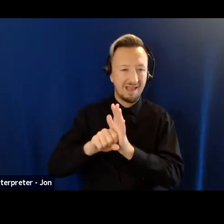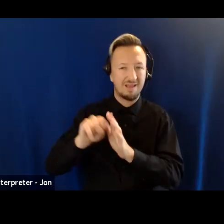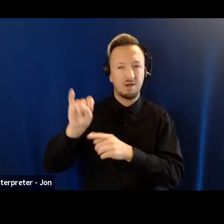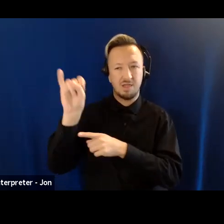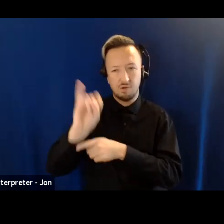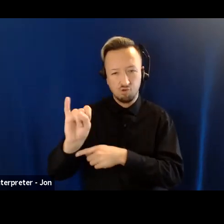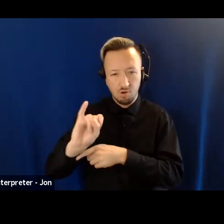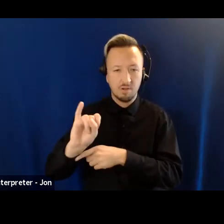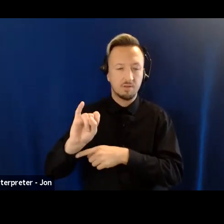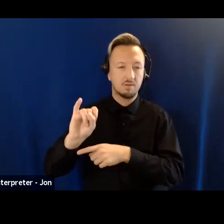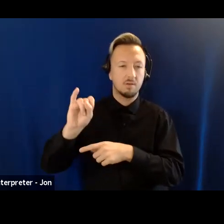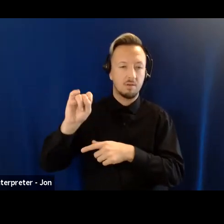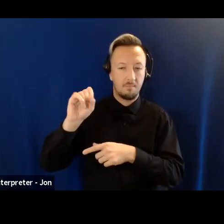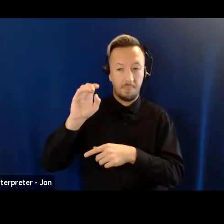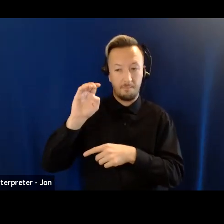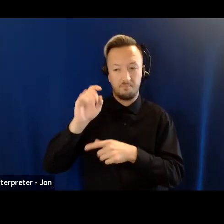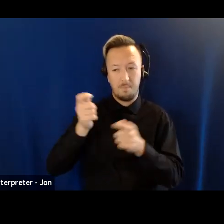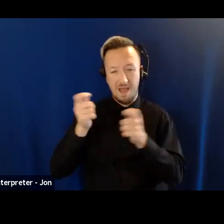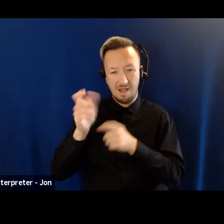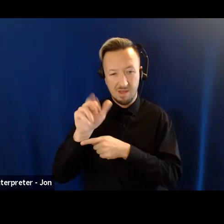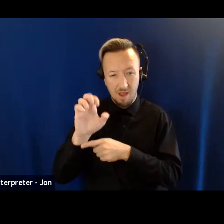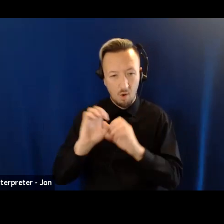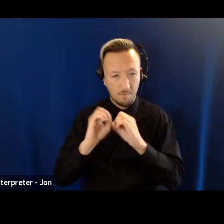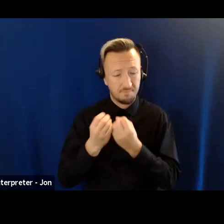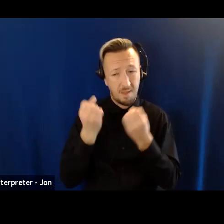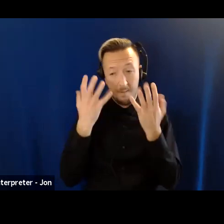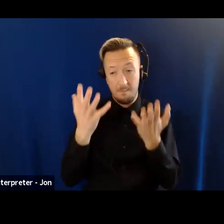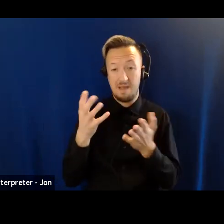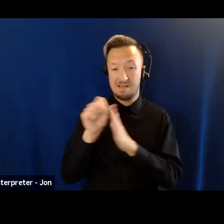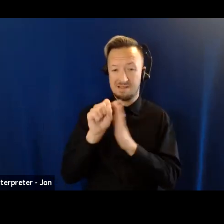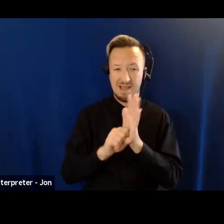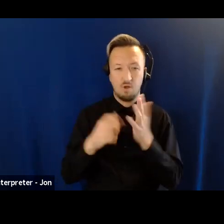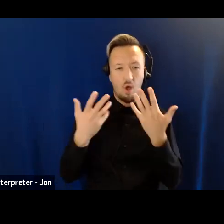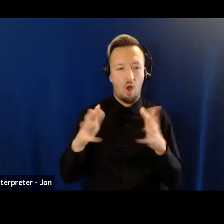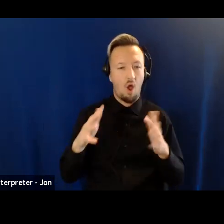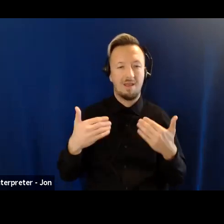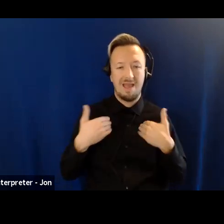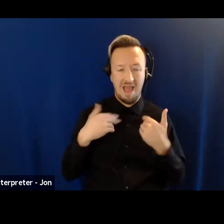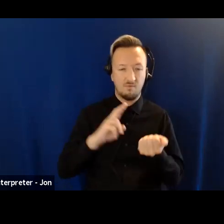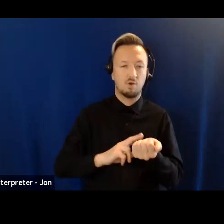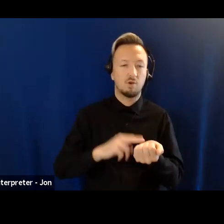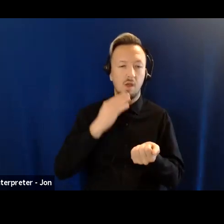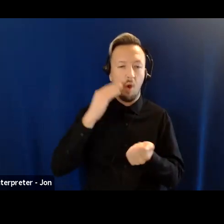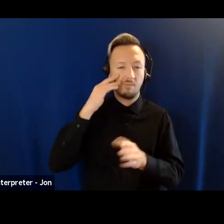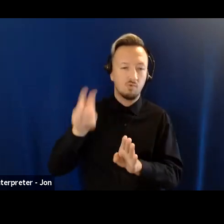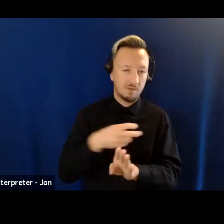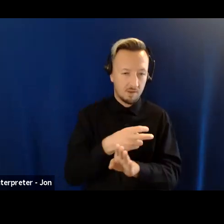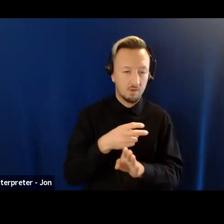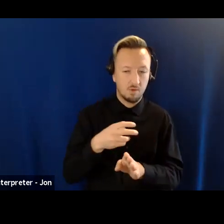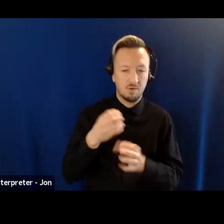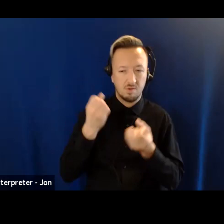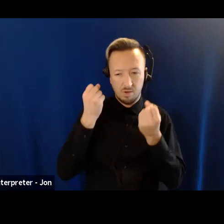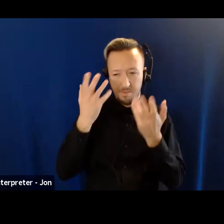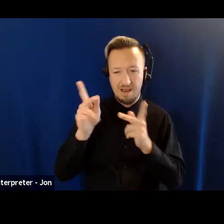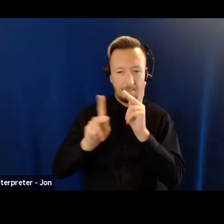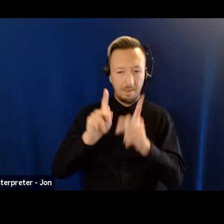insurance providers if they have managed care organizations, and many states already have nursing home transition as a program. So you have other partners to work with,